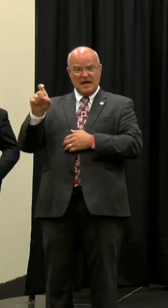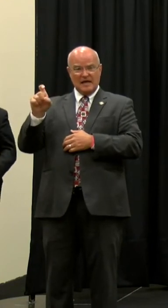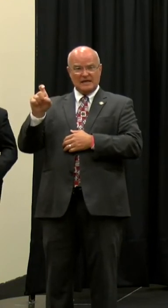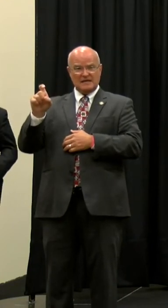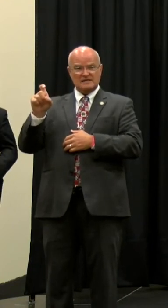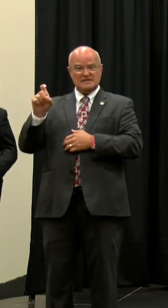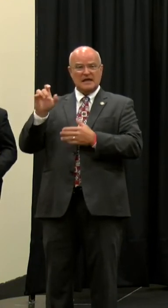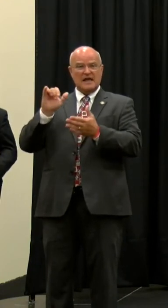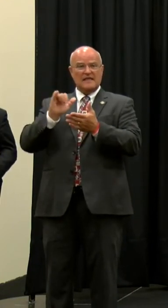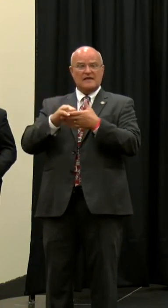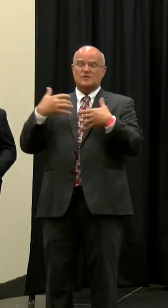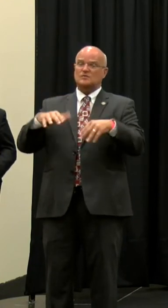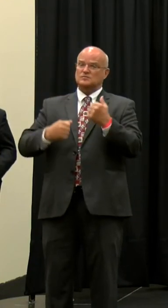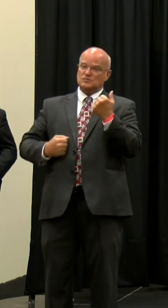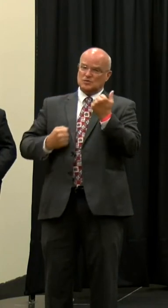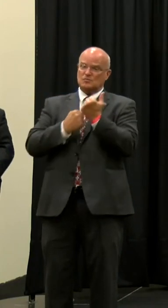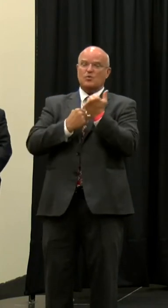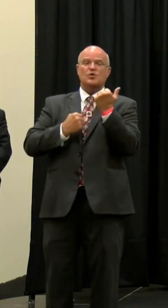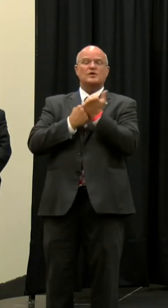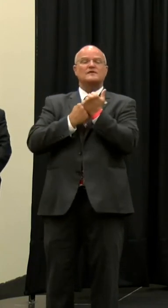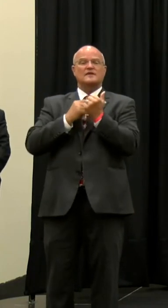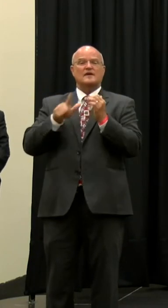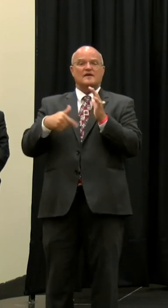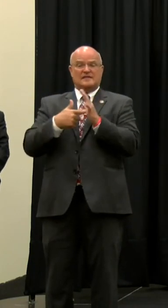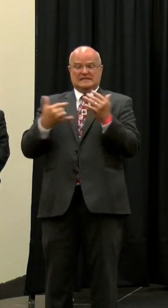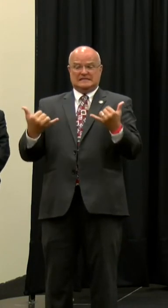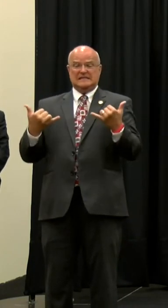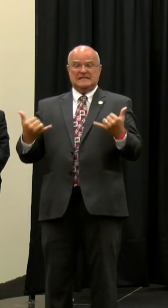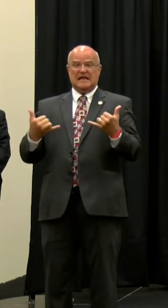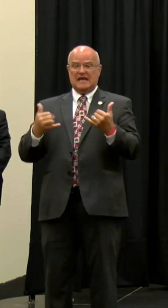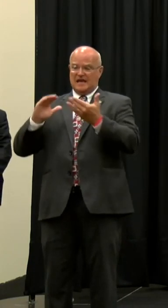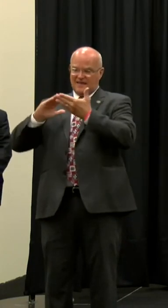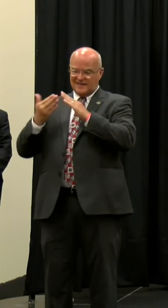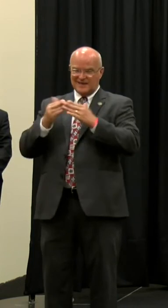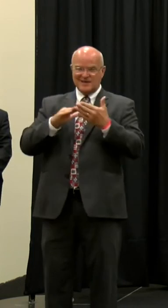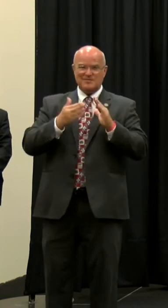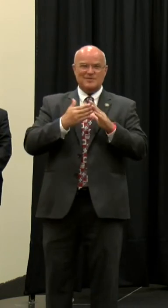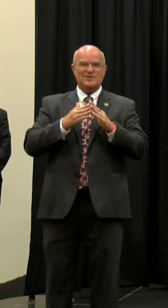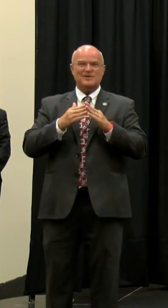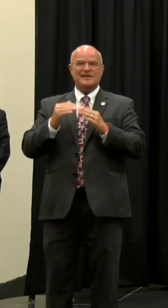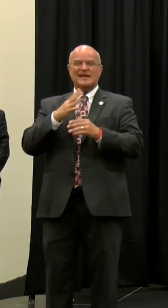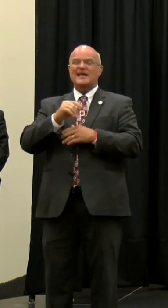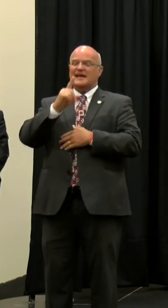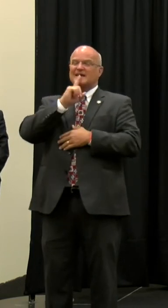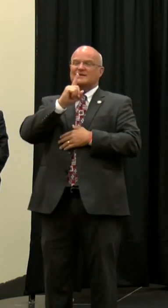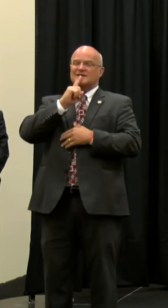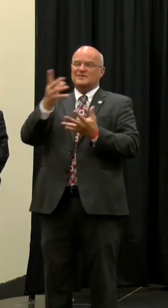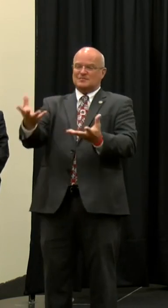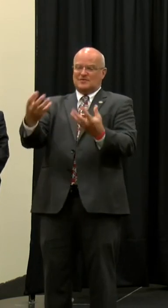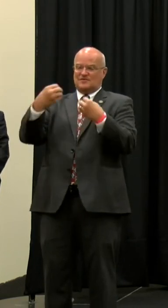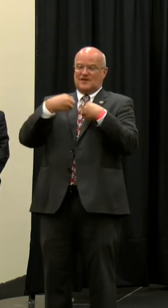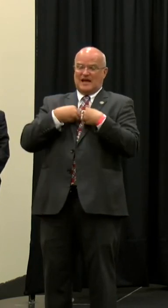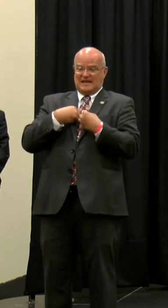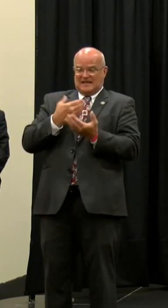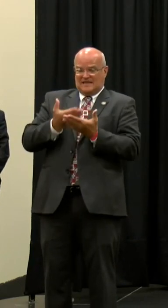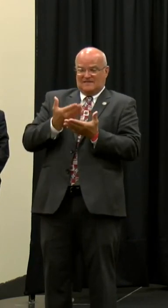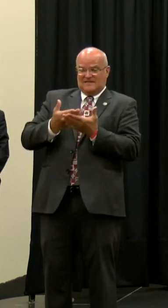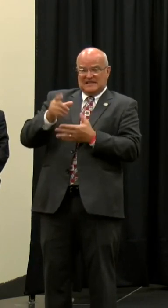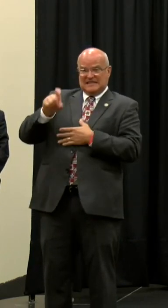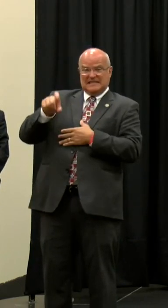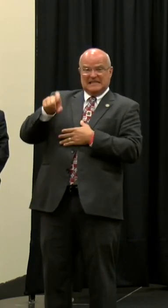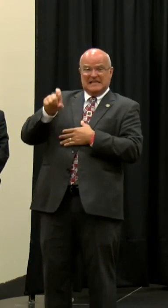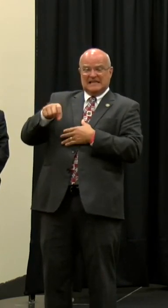been very supportive of this today, their community, and certainly in providing the funding that is